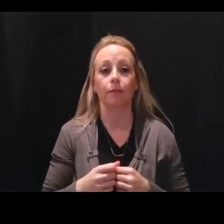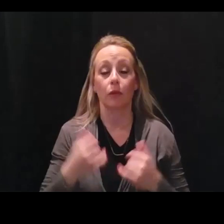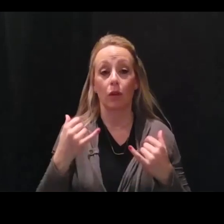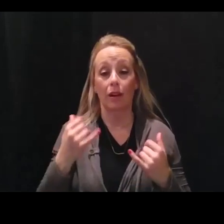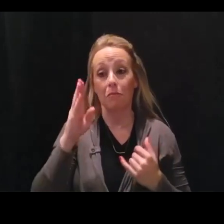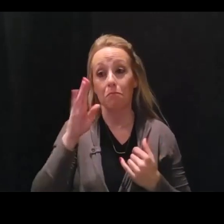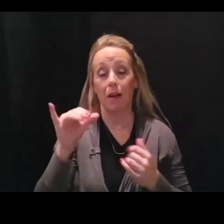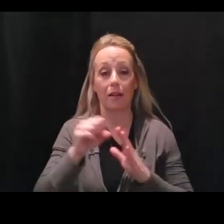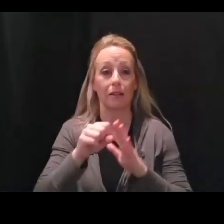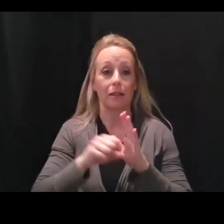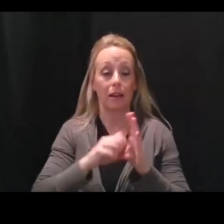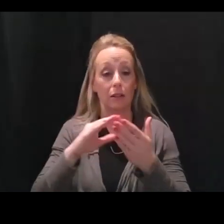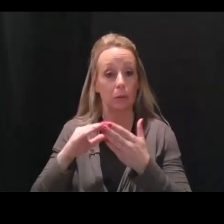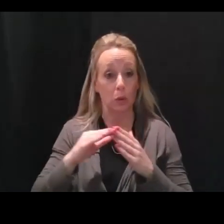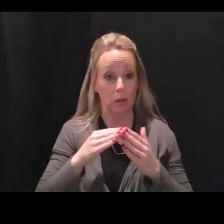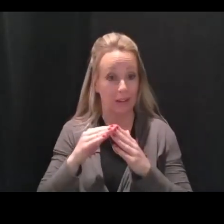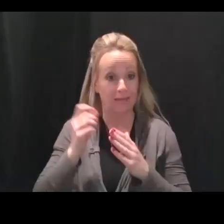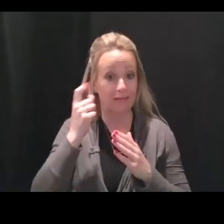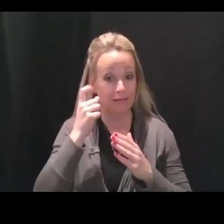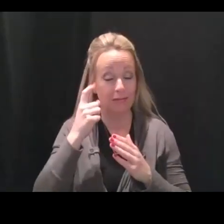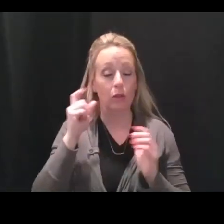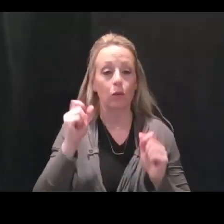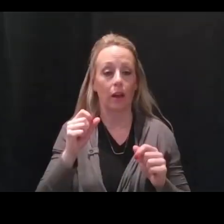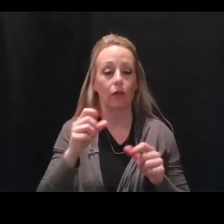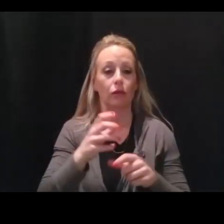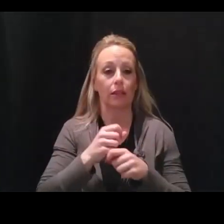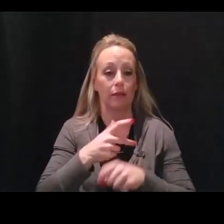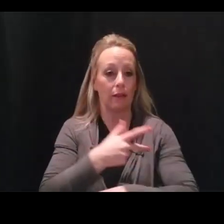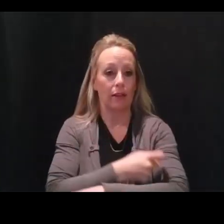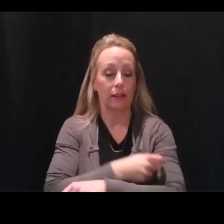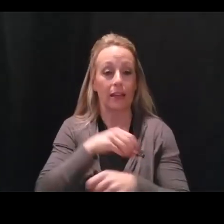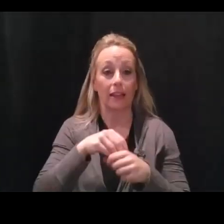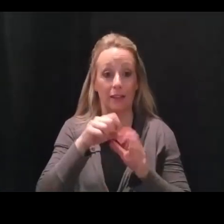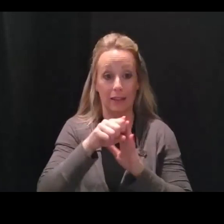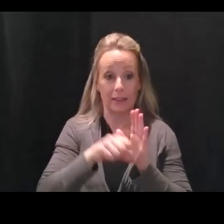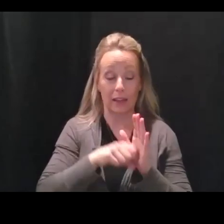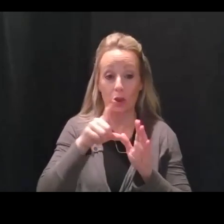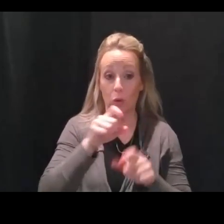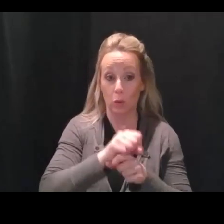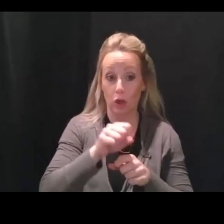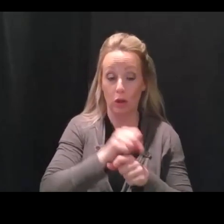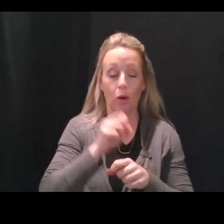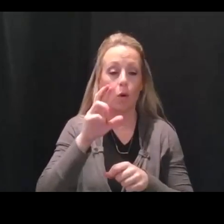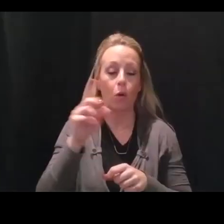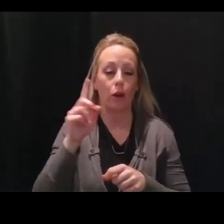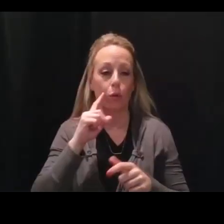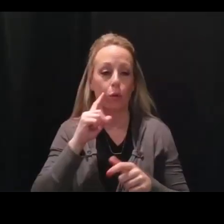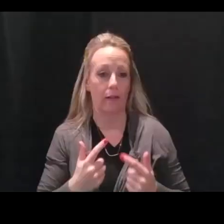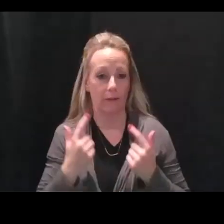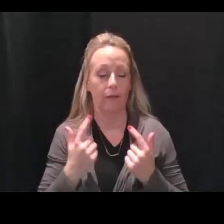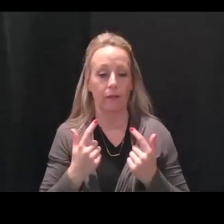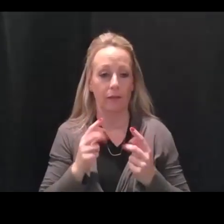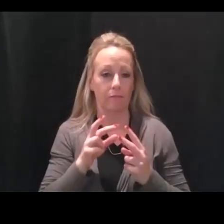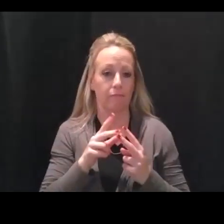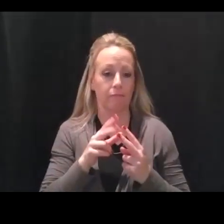community, you can receive the vaccine in either the state in which you work or where you live. Only